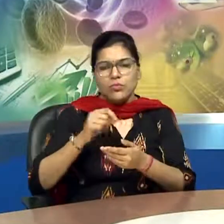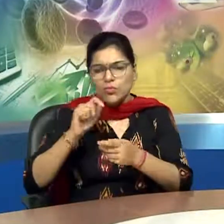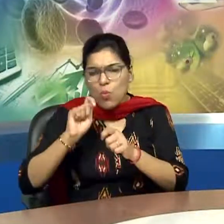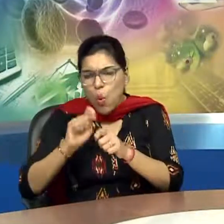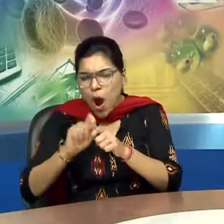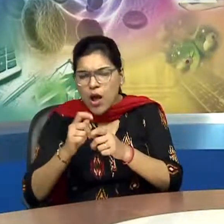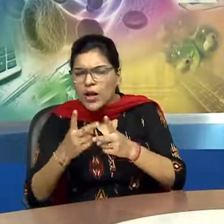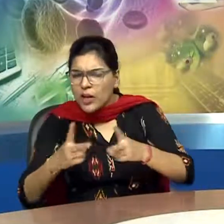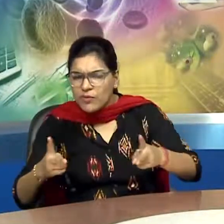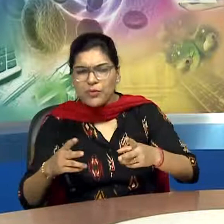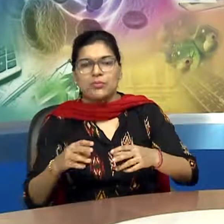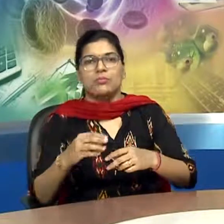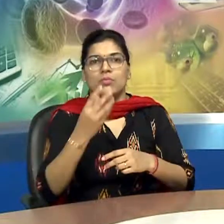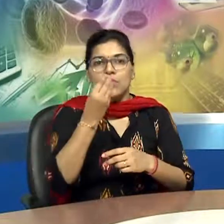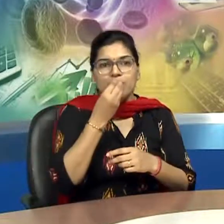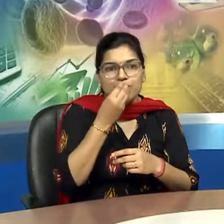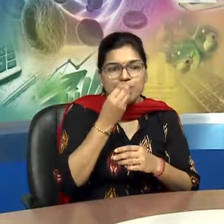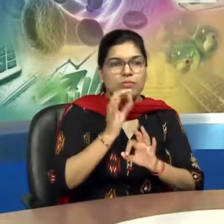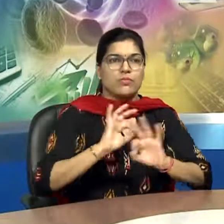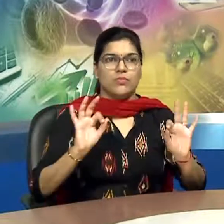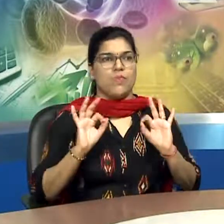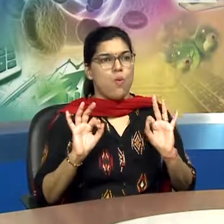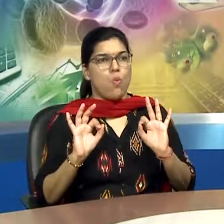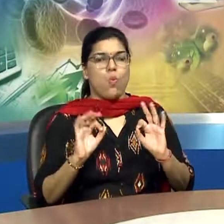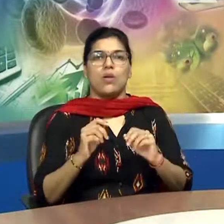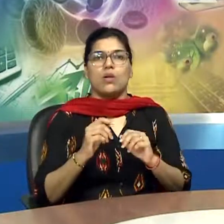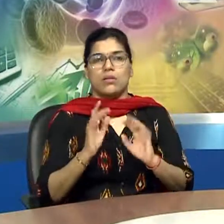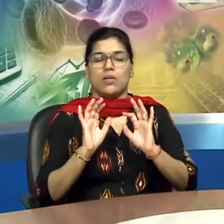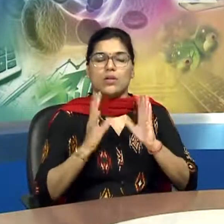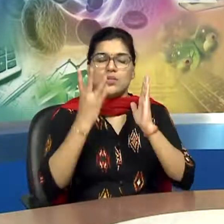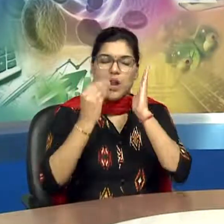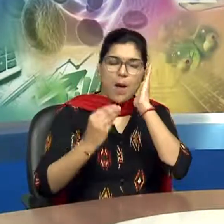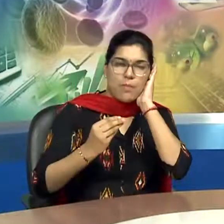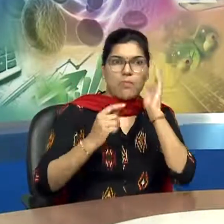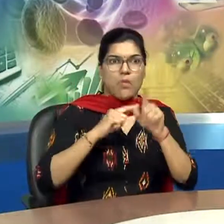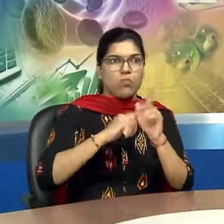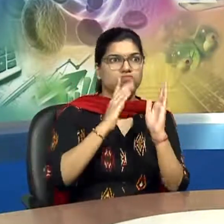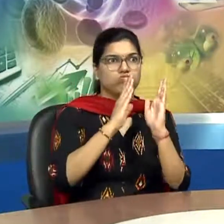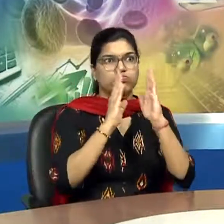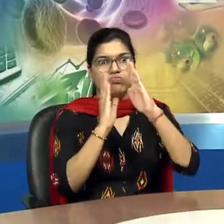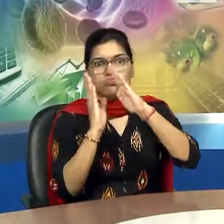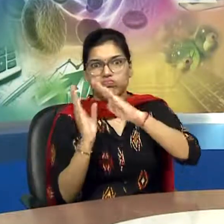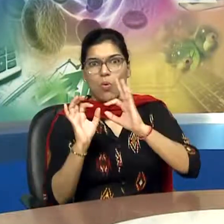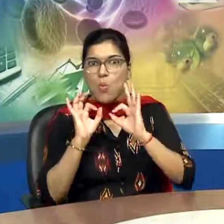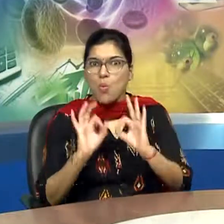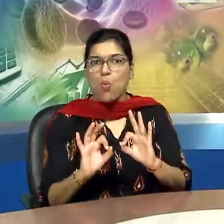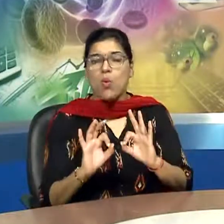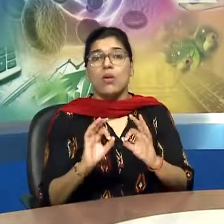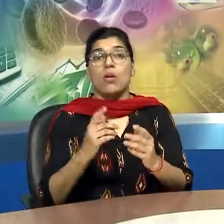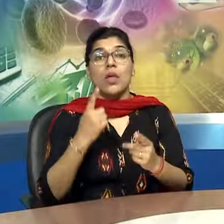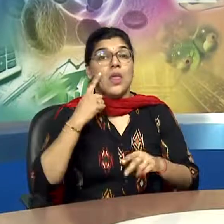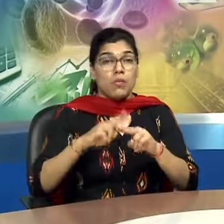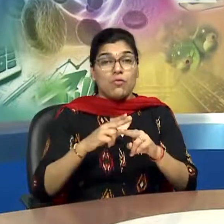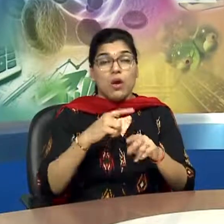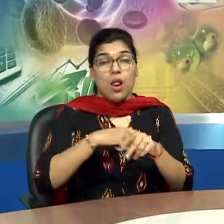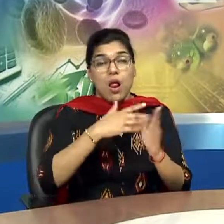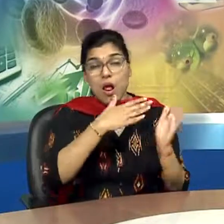Everything in a controlled manner. So all the activities of a daily life should be done in a proper schedule,